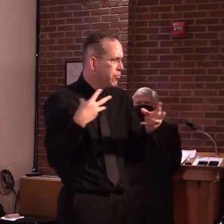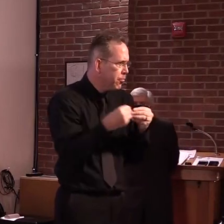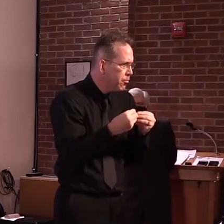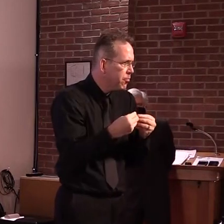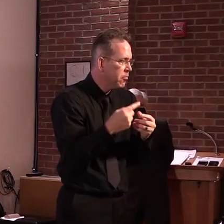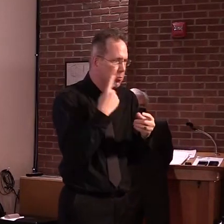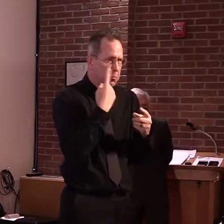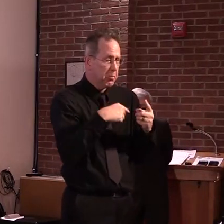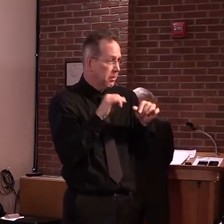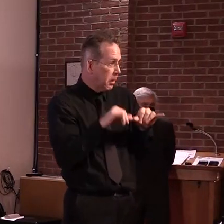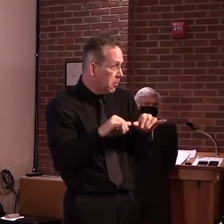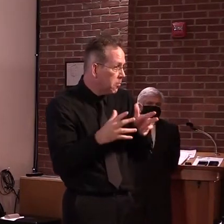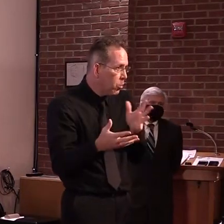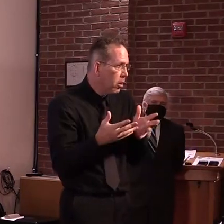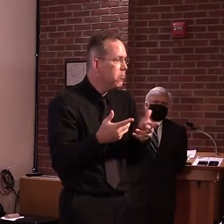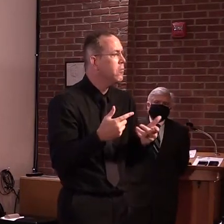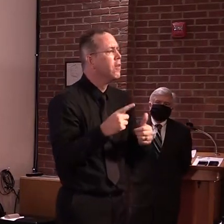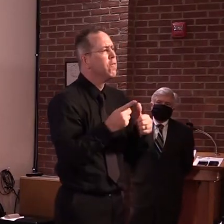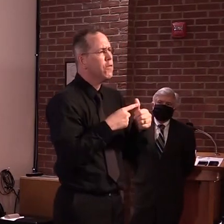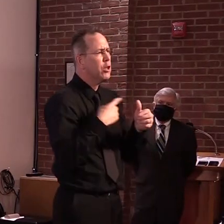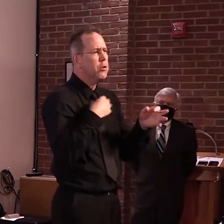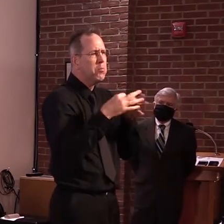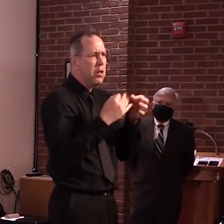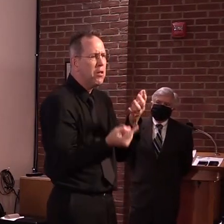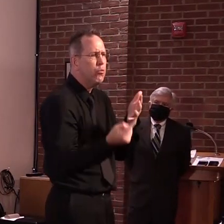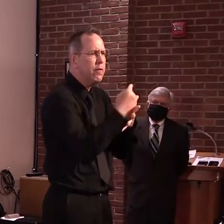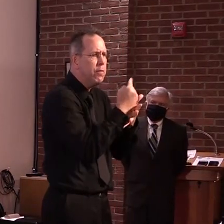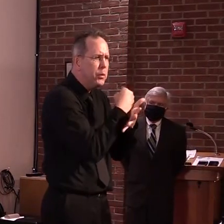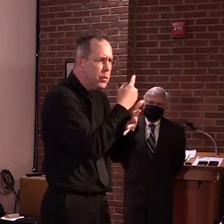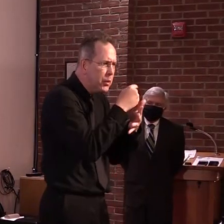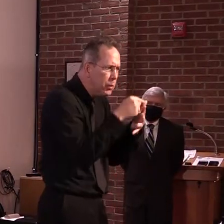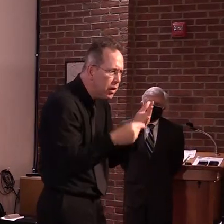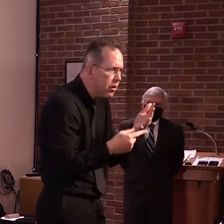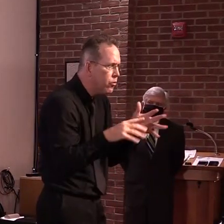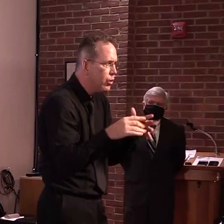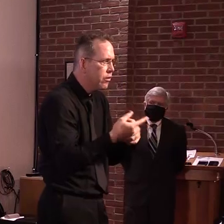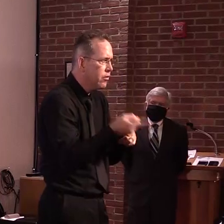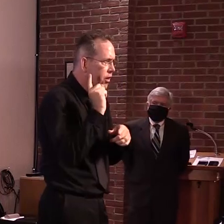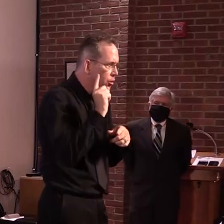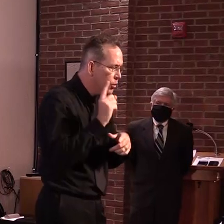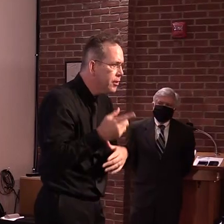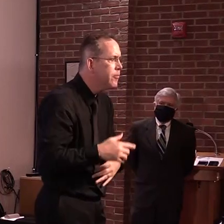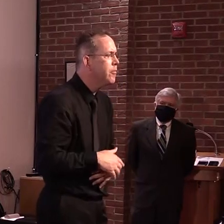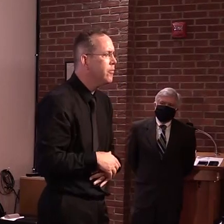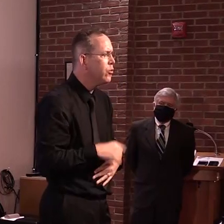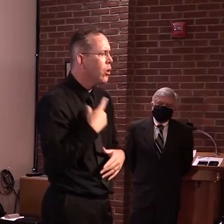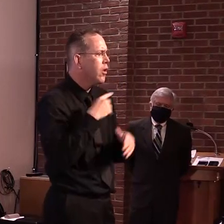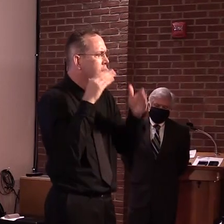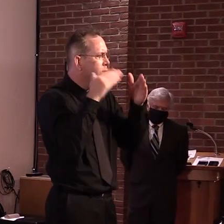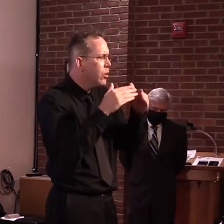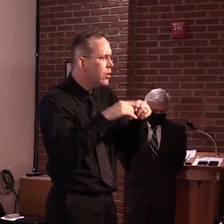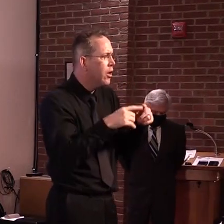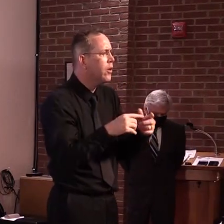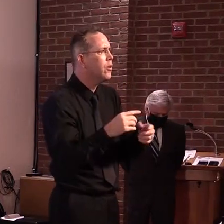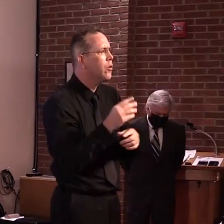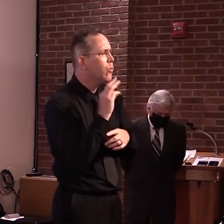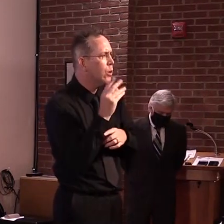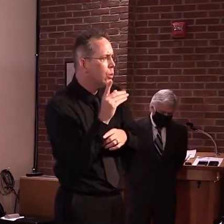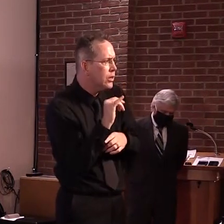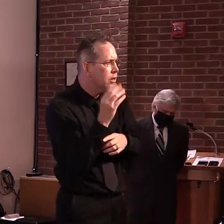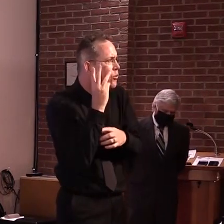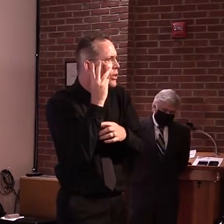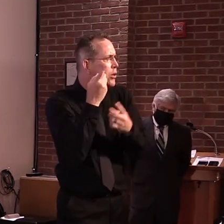by reviewing our most recent data from the past week, again with particular focus on the Winooski-Burlington community